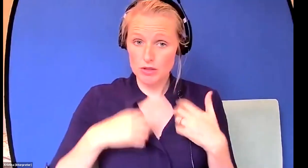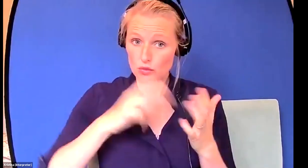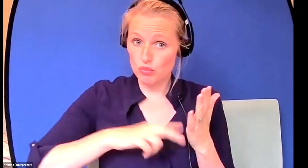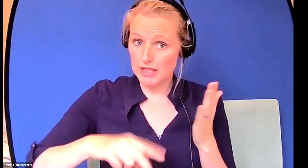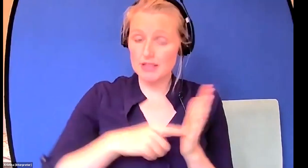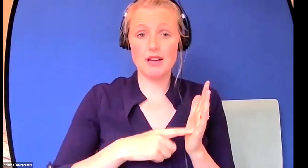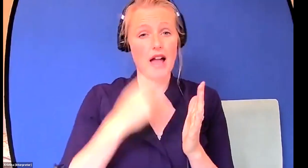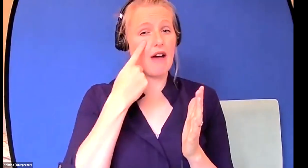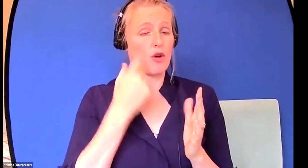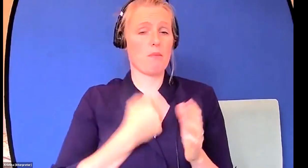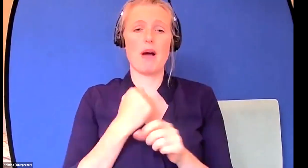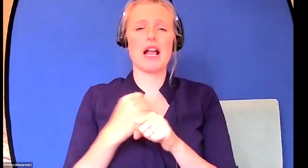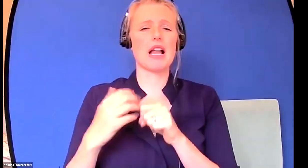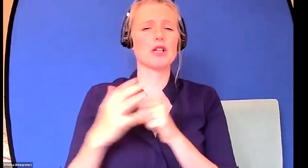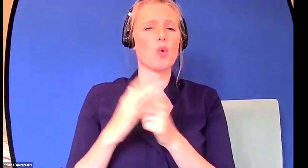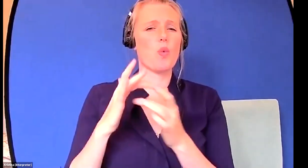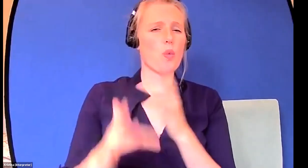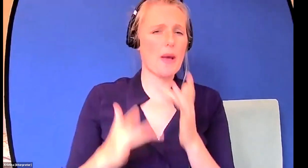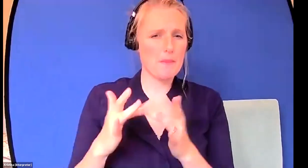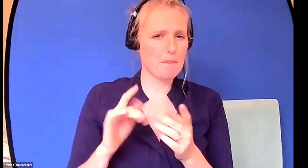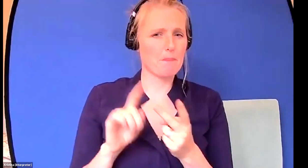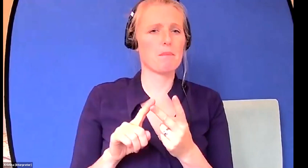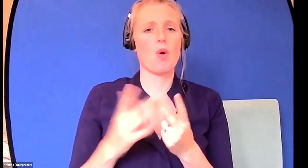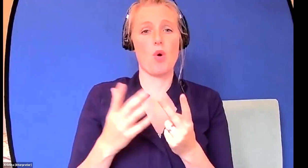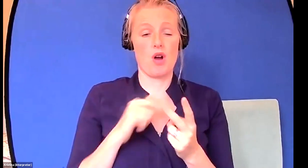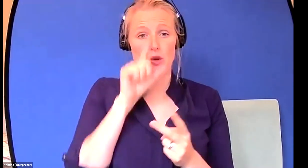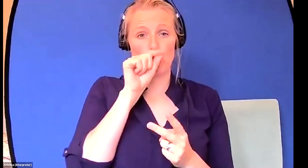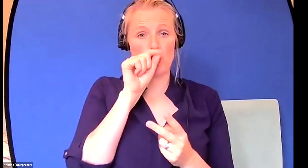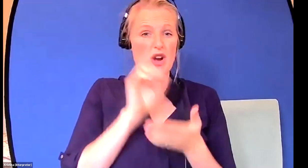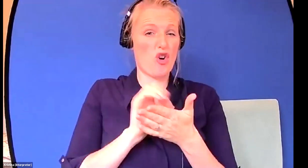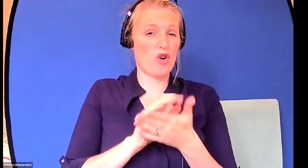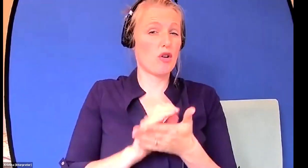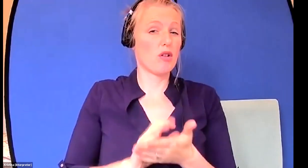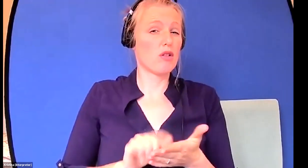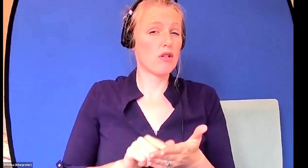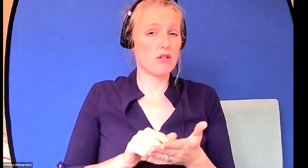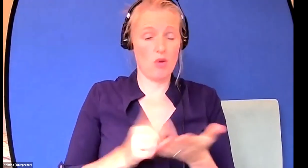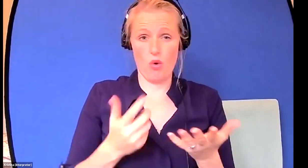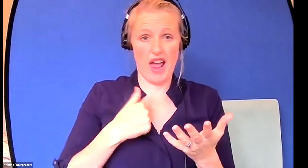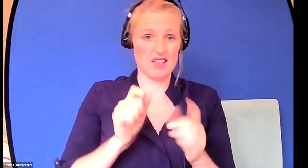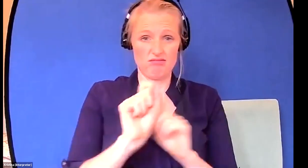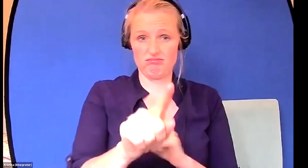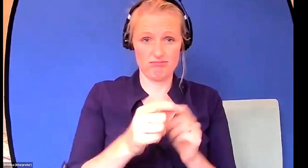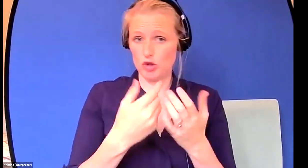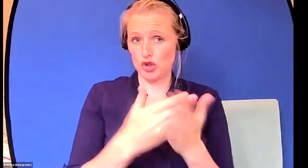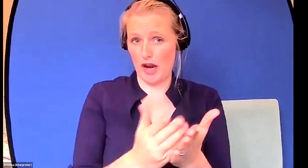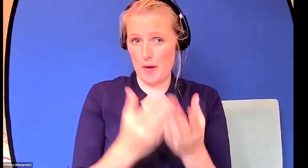them on my Glasgow website or on my Twitter feed, or I can share them otherwise.